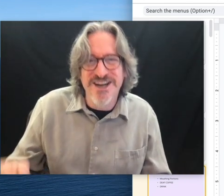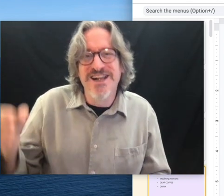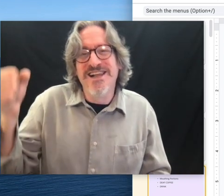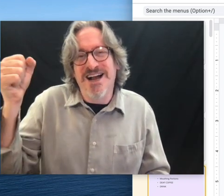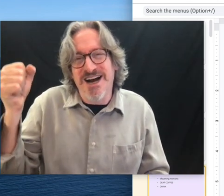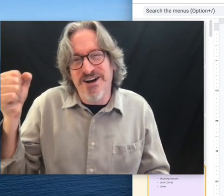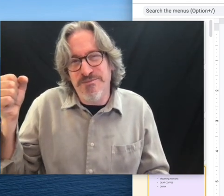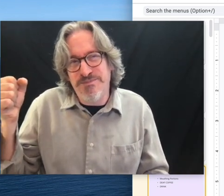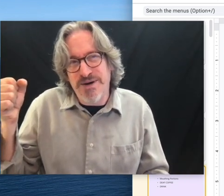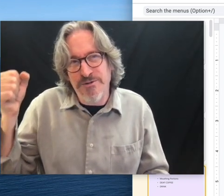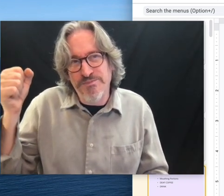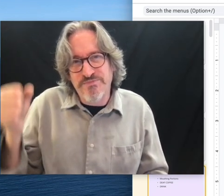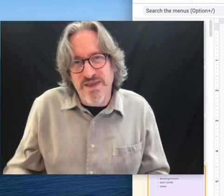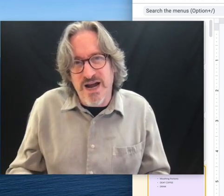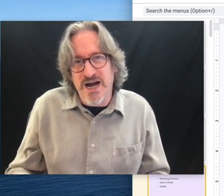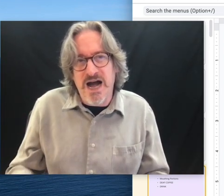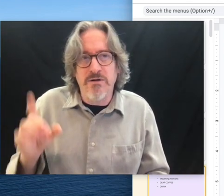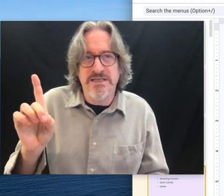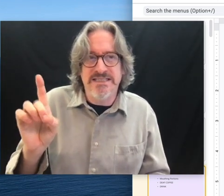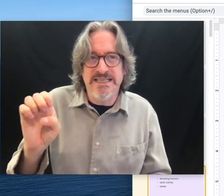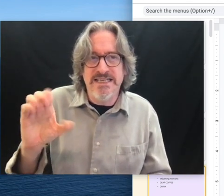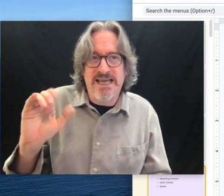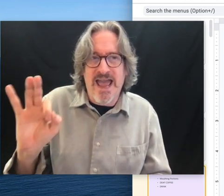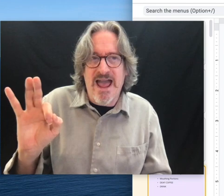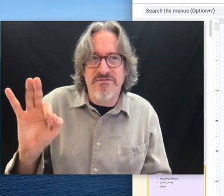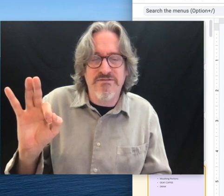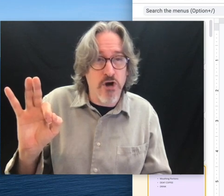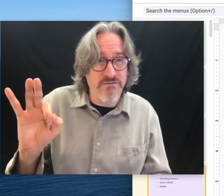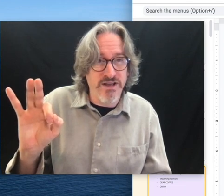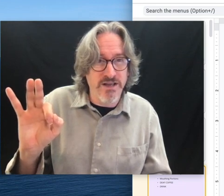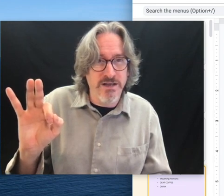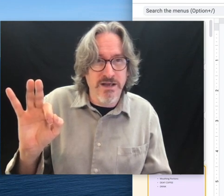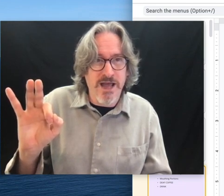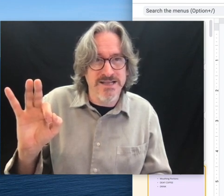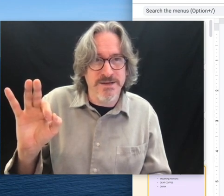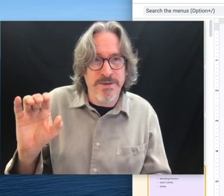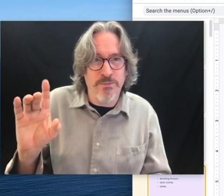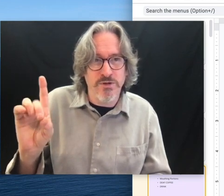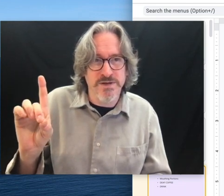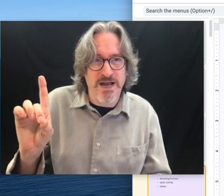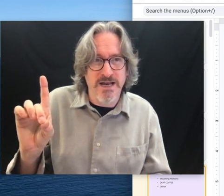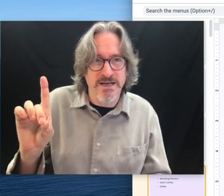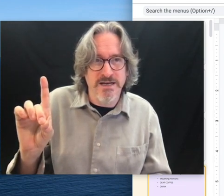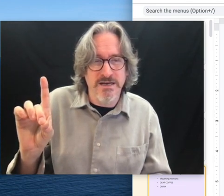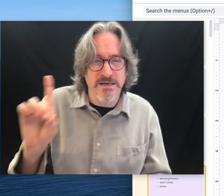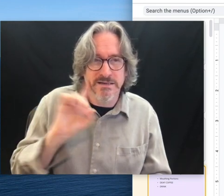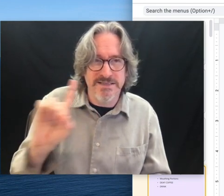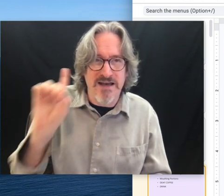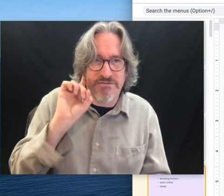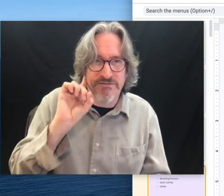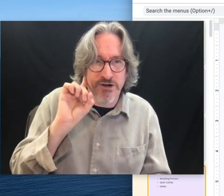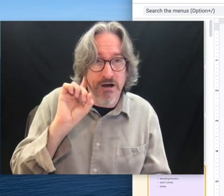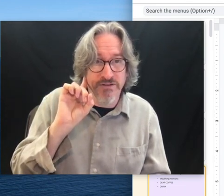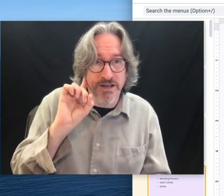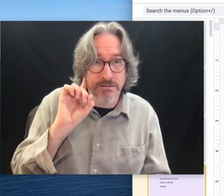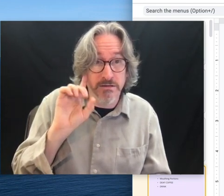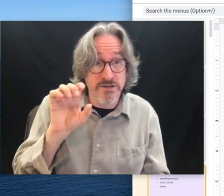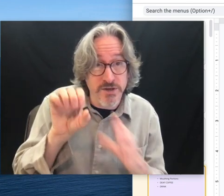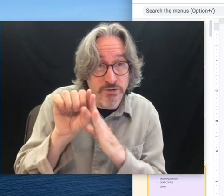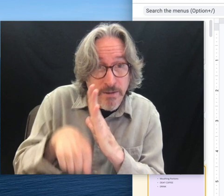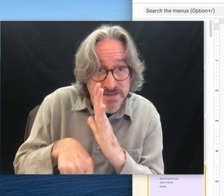joke about how decaf coffee, and some people assign deaf